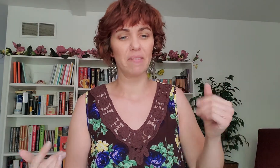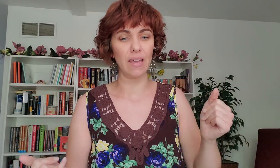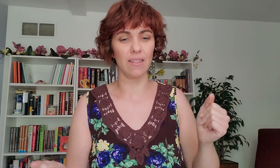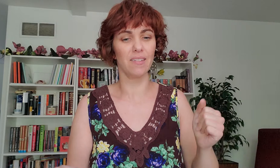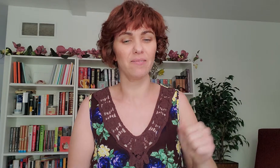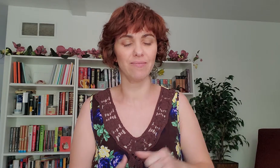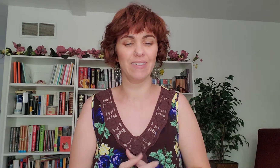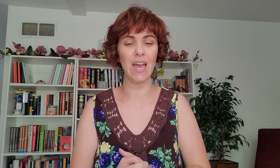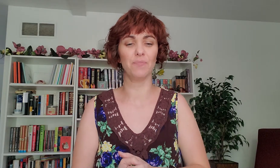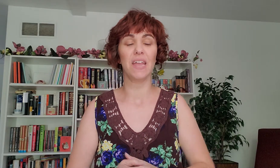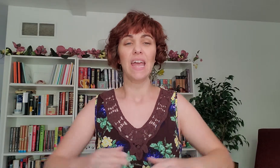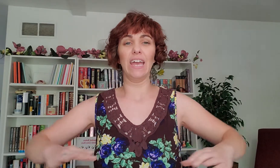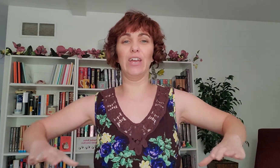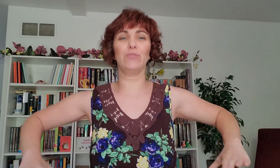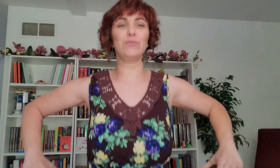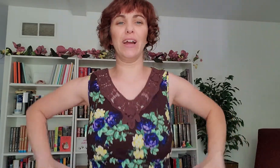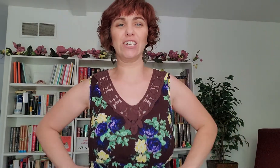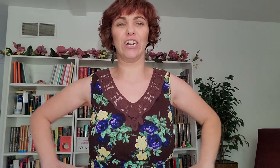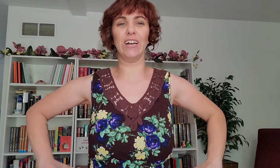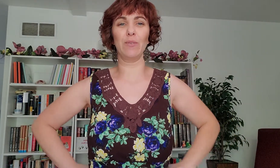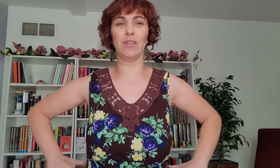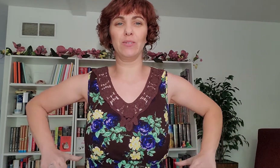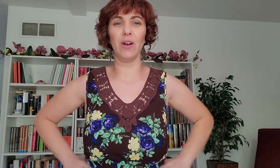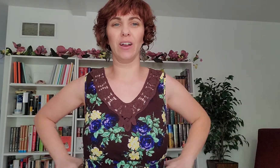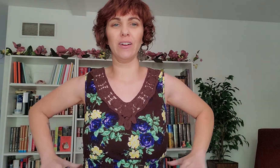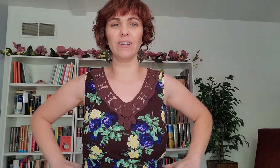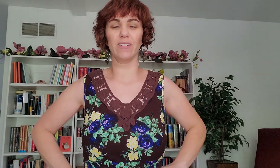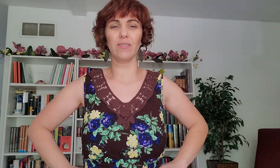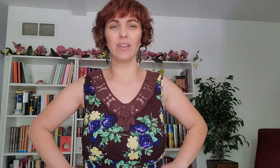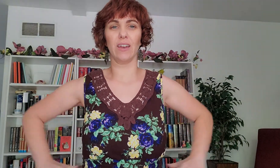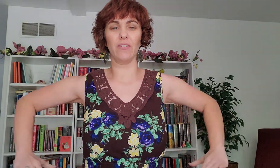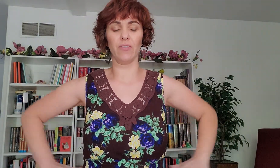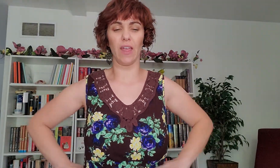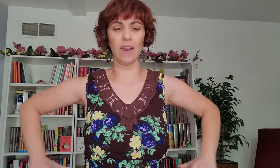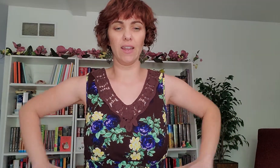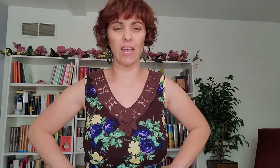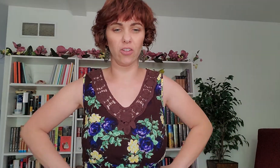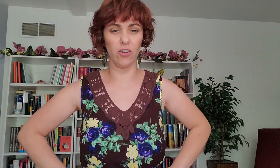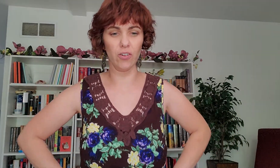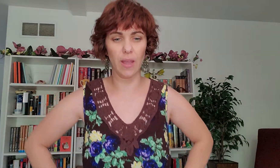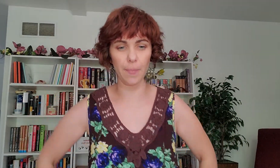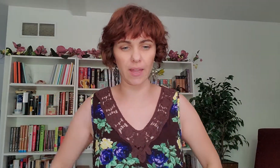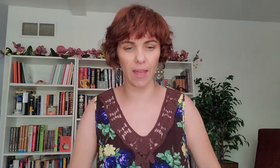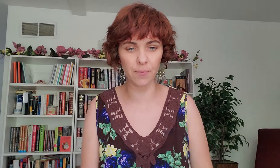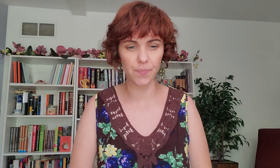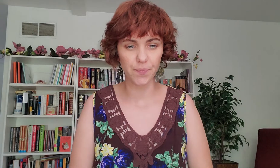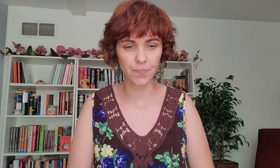Because, yeah. In Russia, we do our kind of that hands on your hips again.